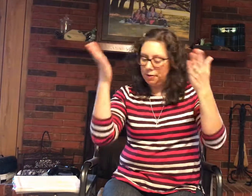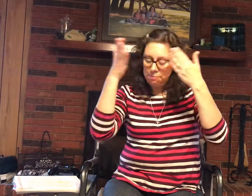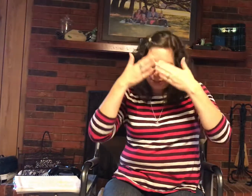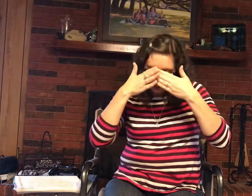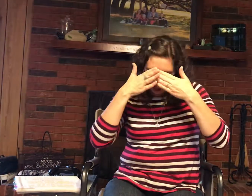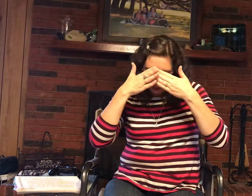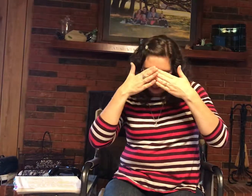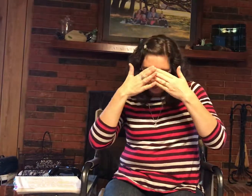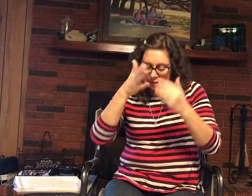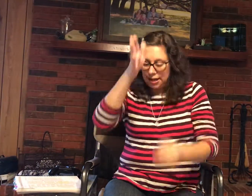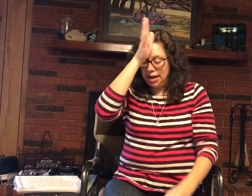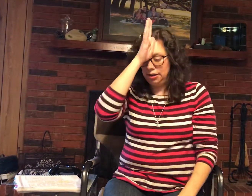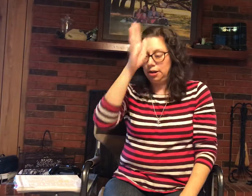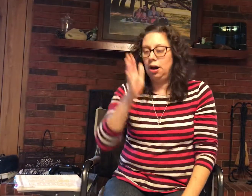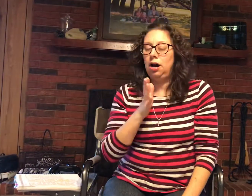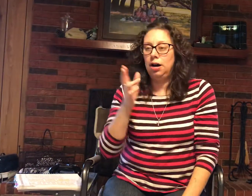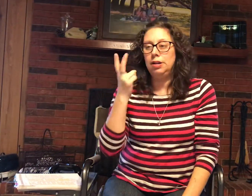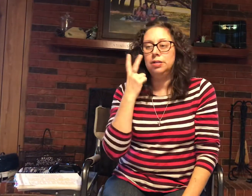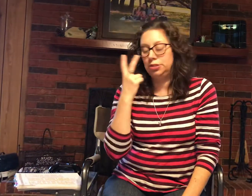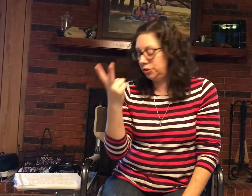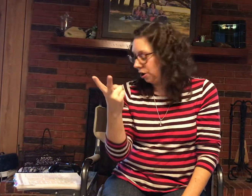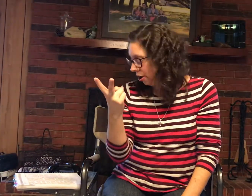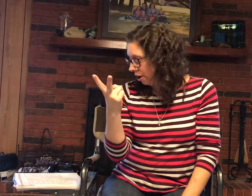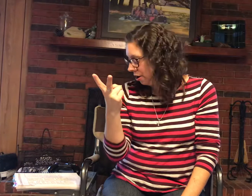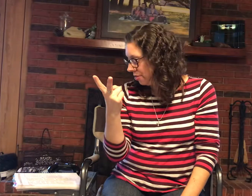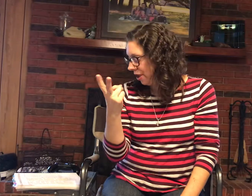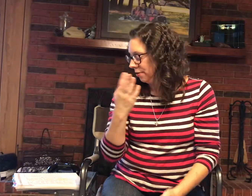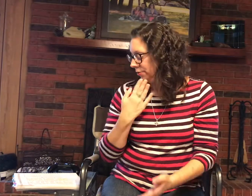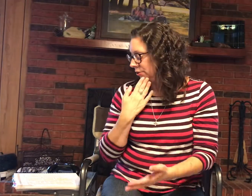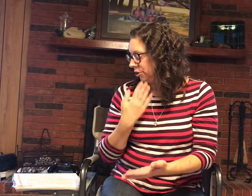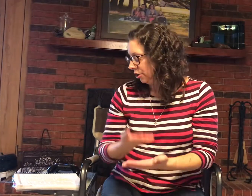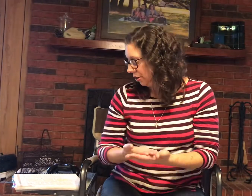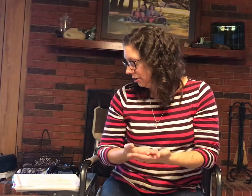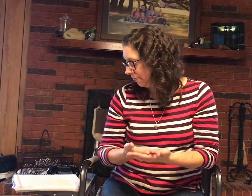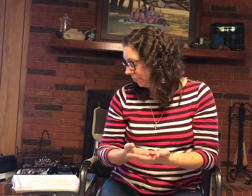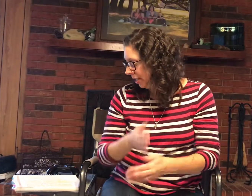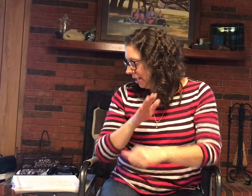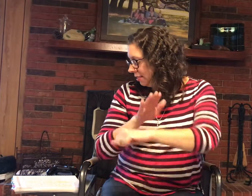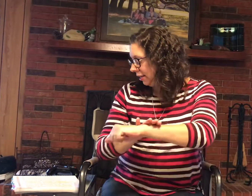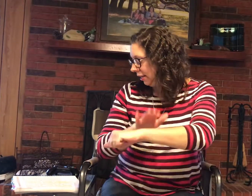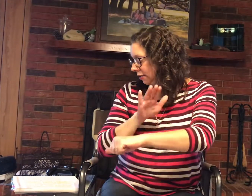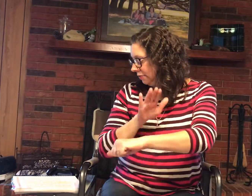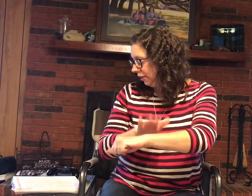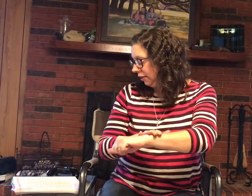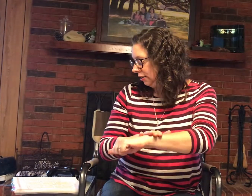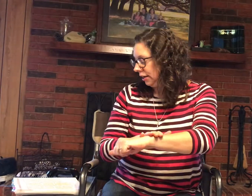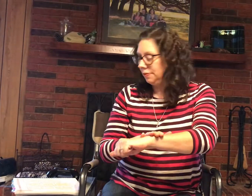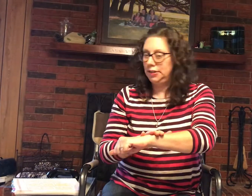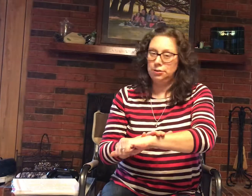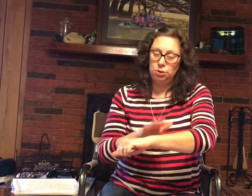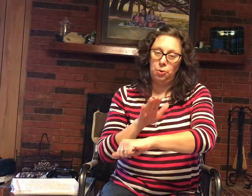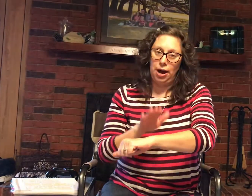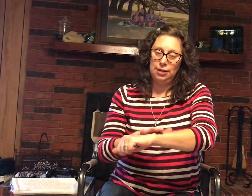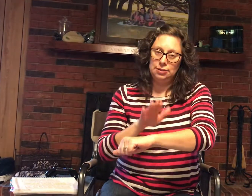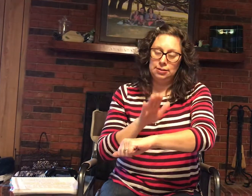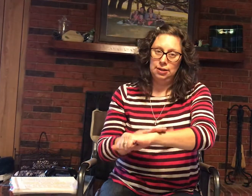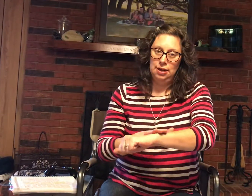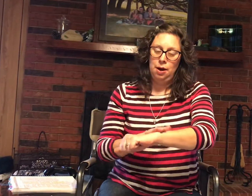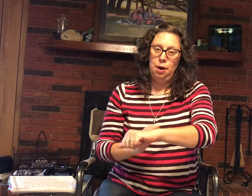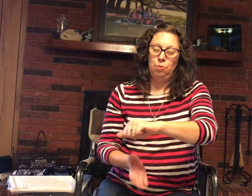the darkness. And God saw that it was good. The evening's twice.